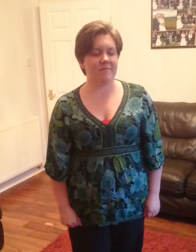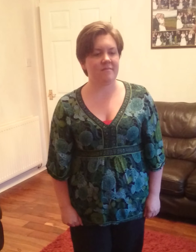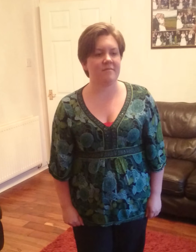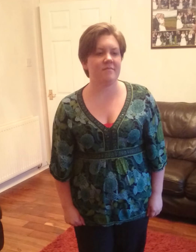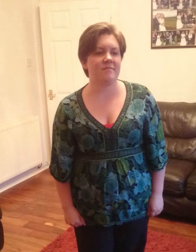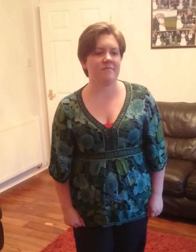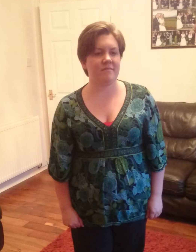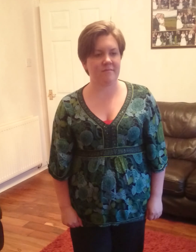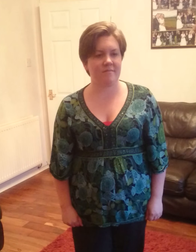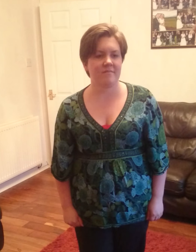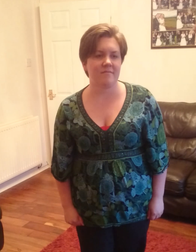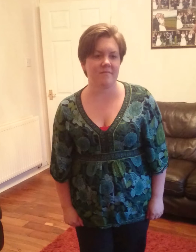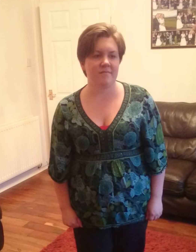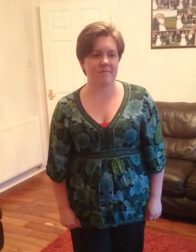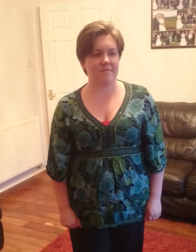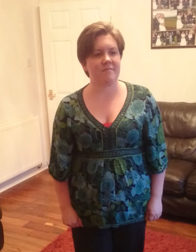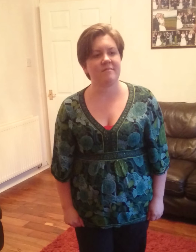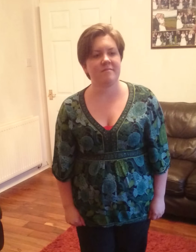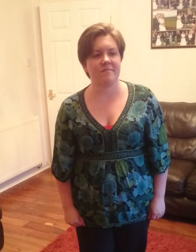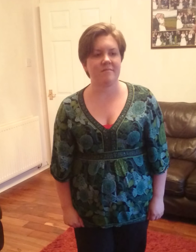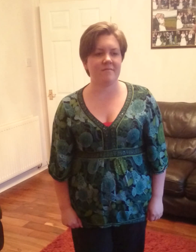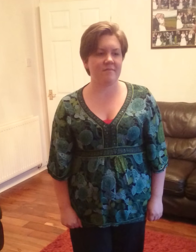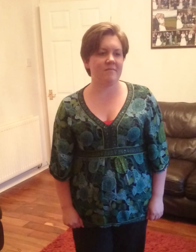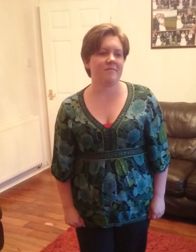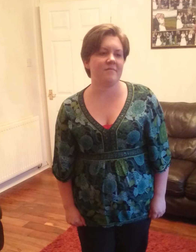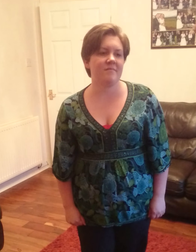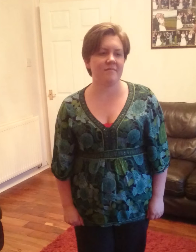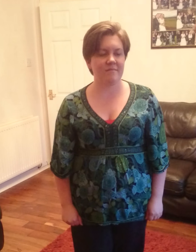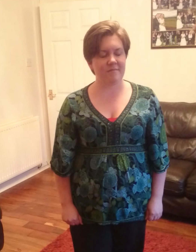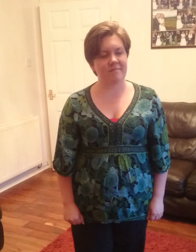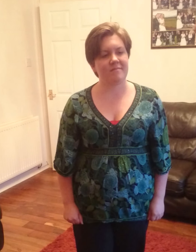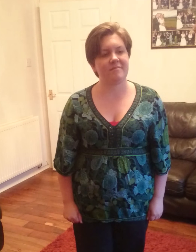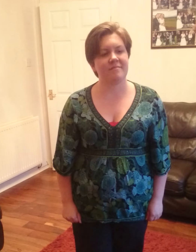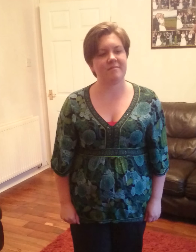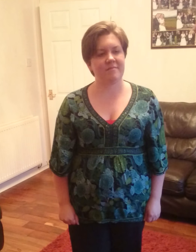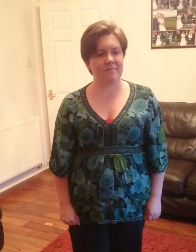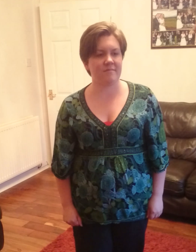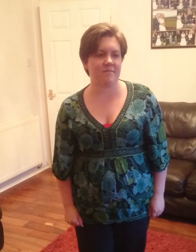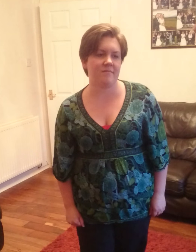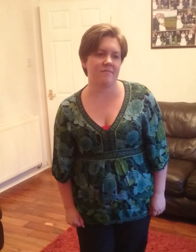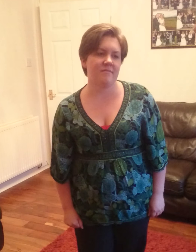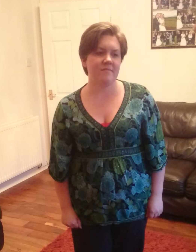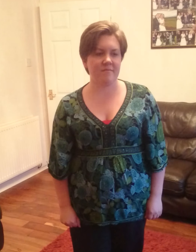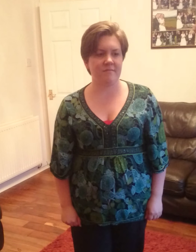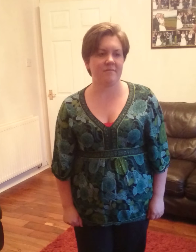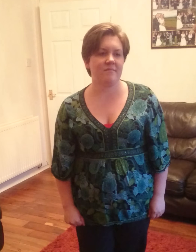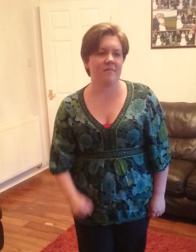to you